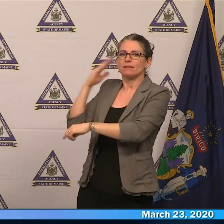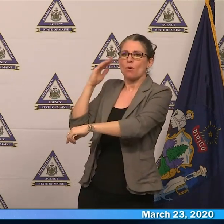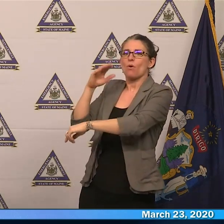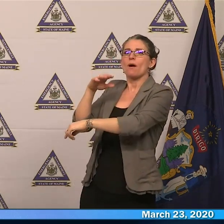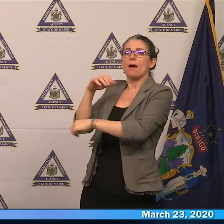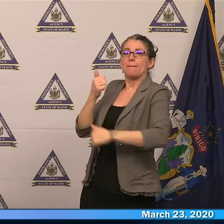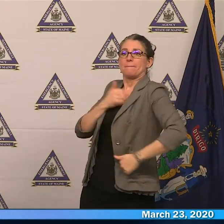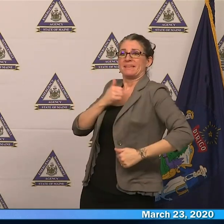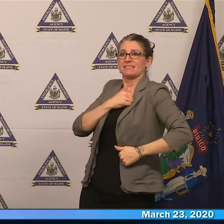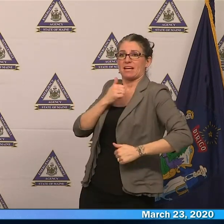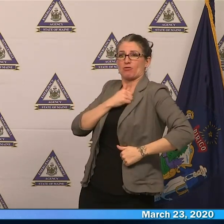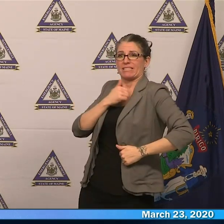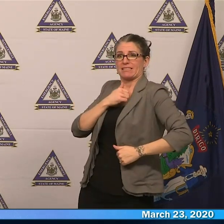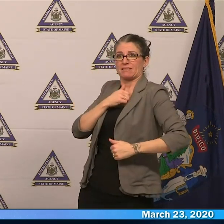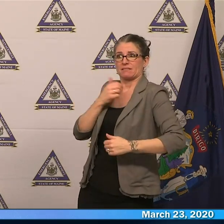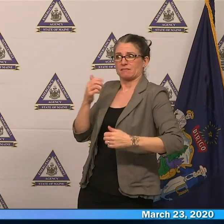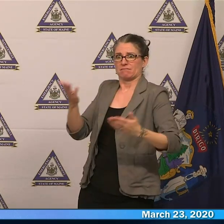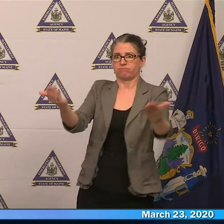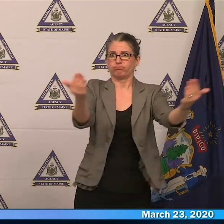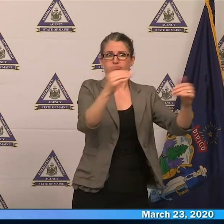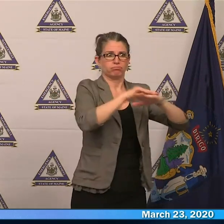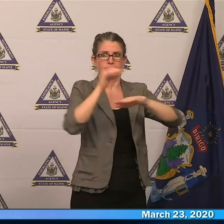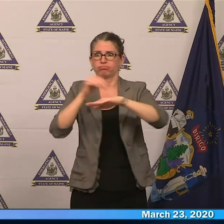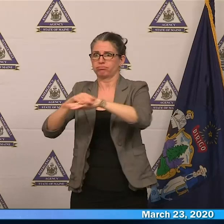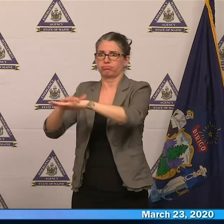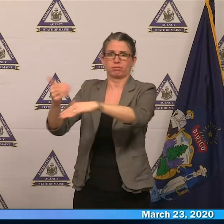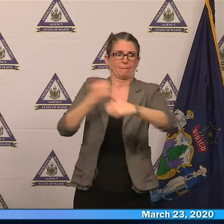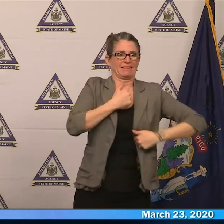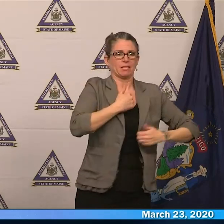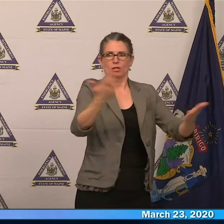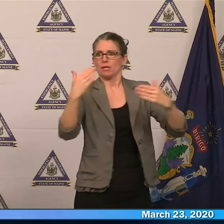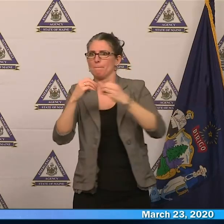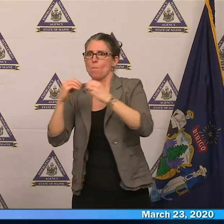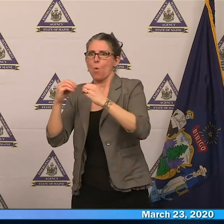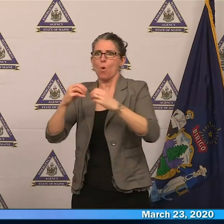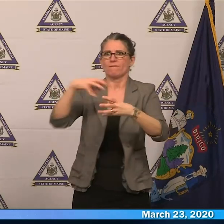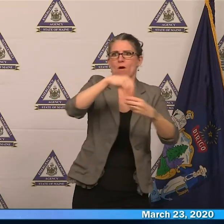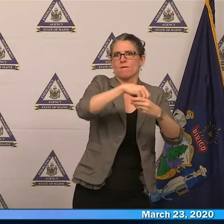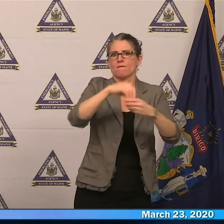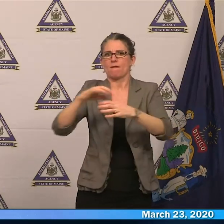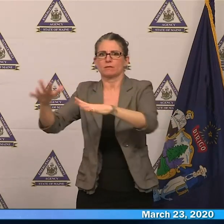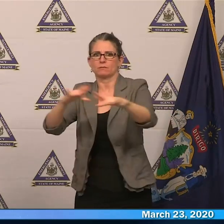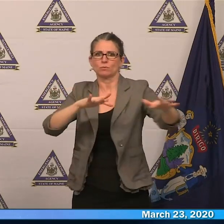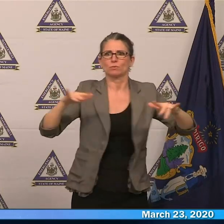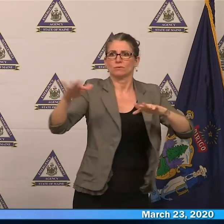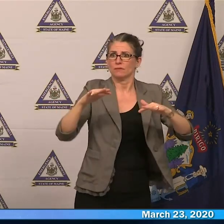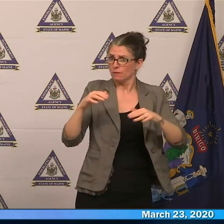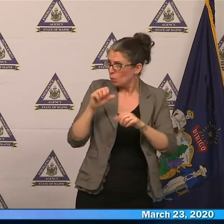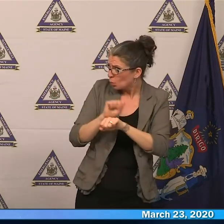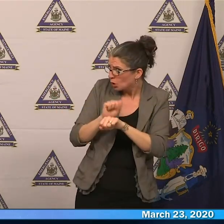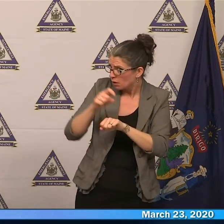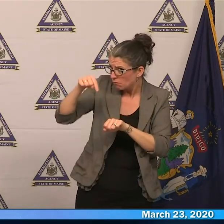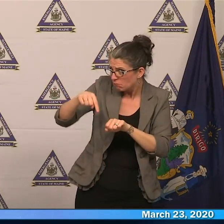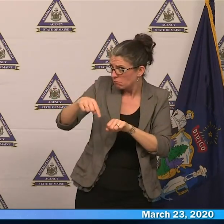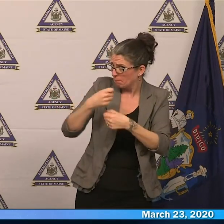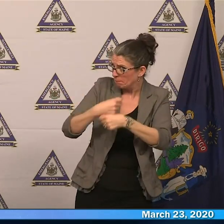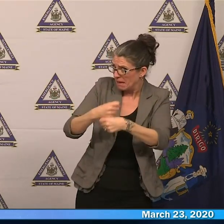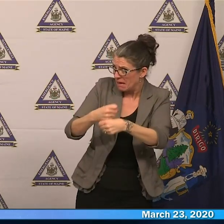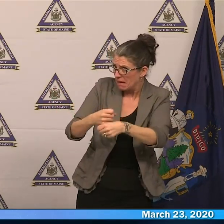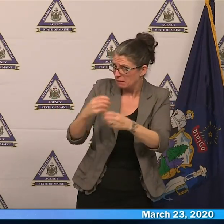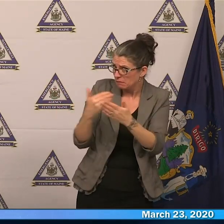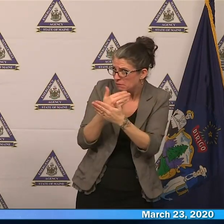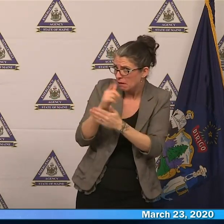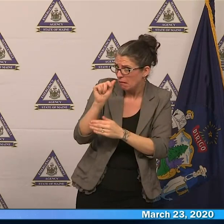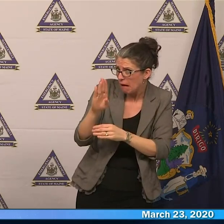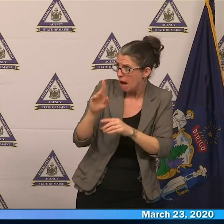can't speculate about what the White House could do here. What I can say is that the faster that any of these companies,